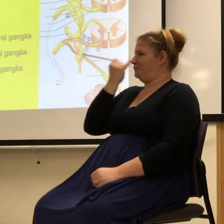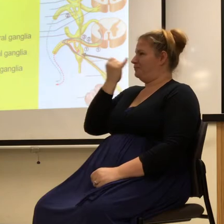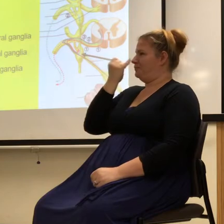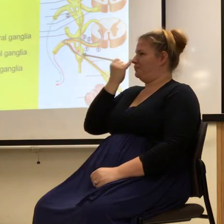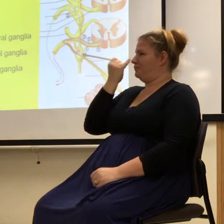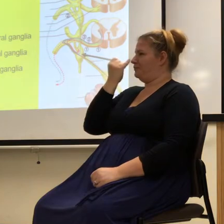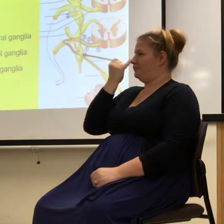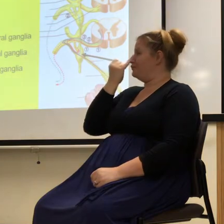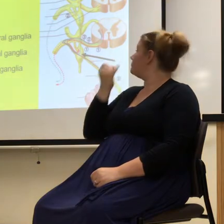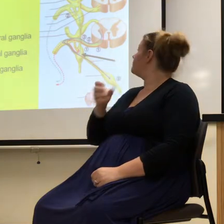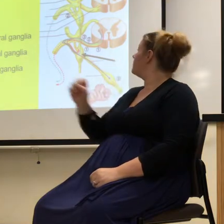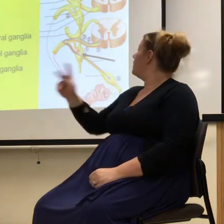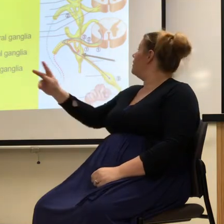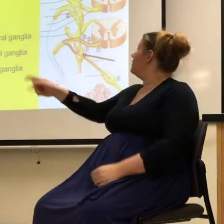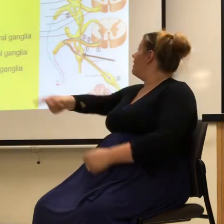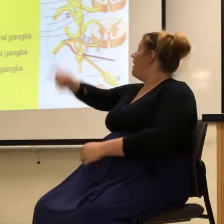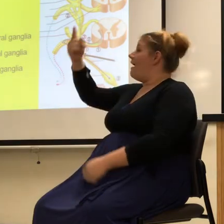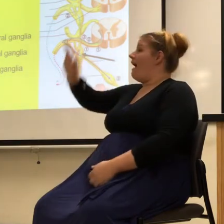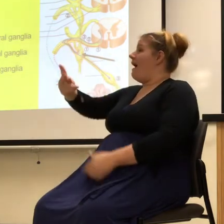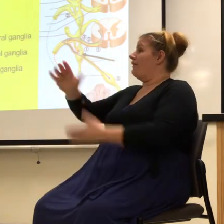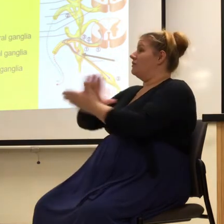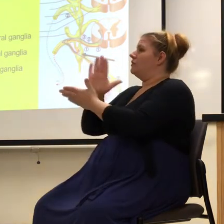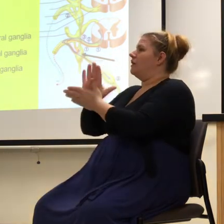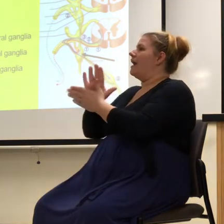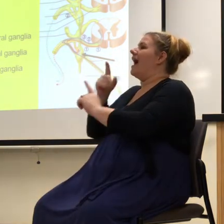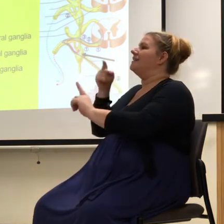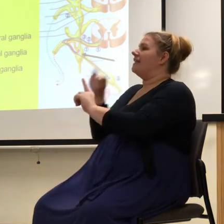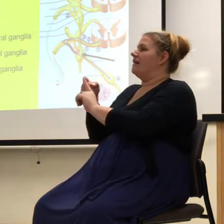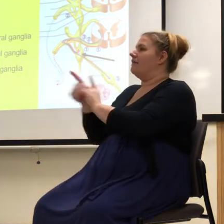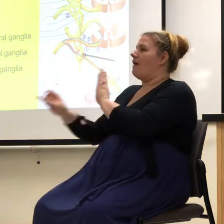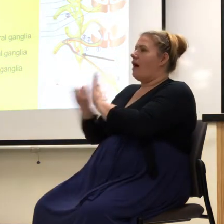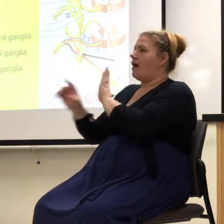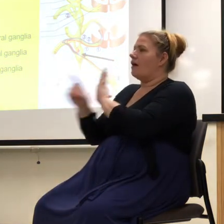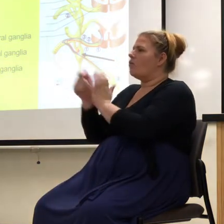On your half sheet, go ahead and identify what you think that's pointing to.